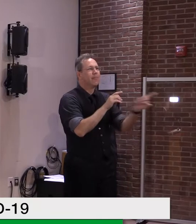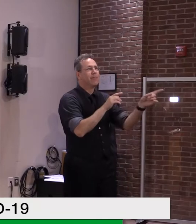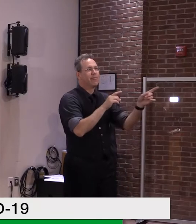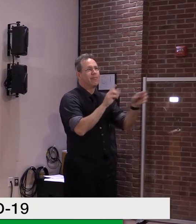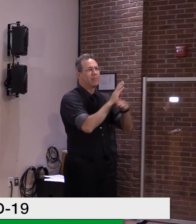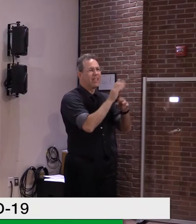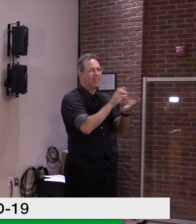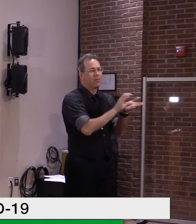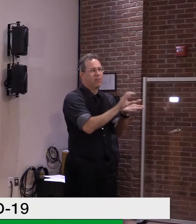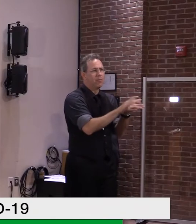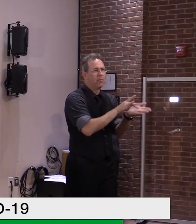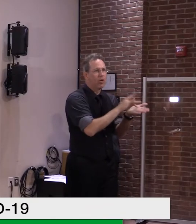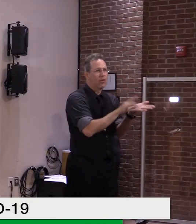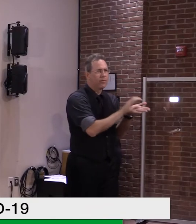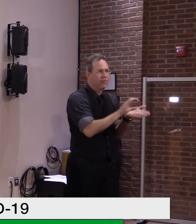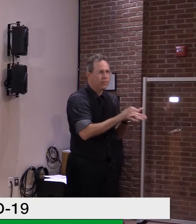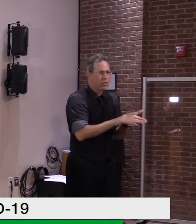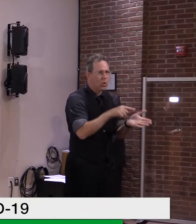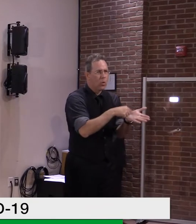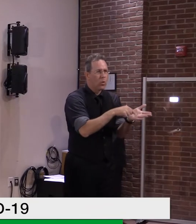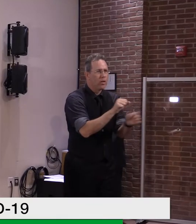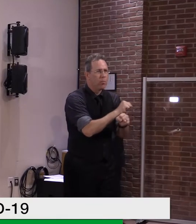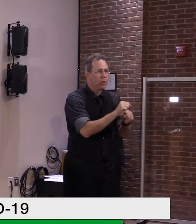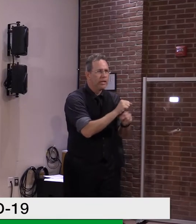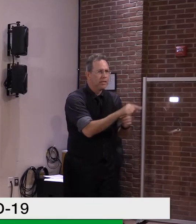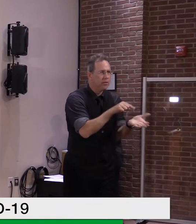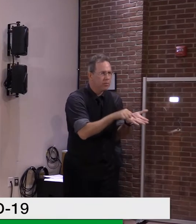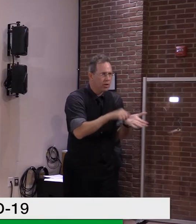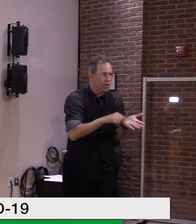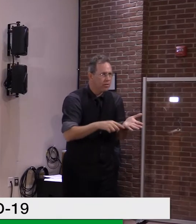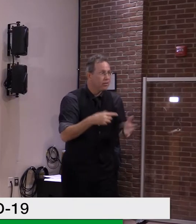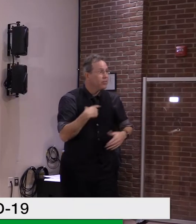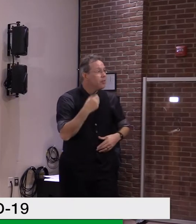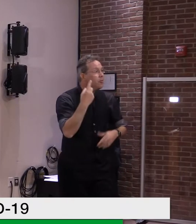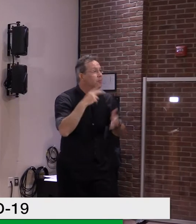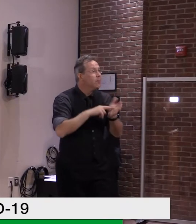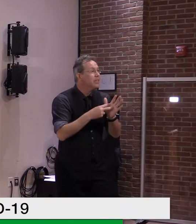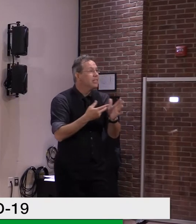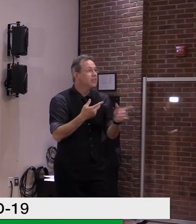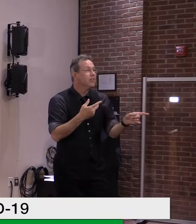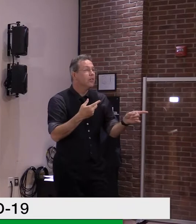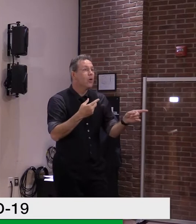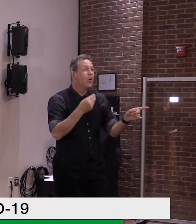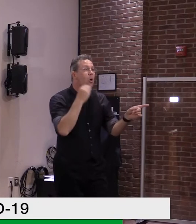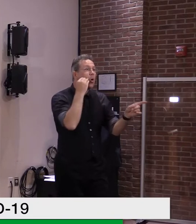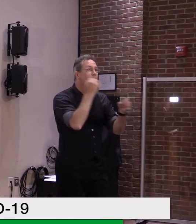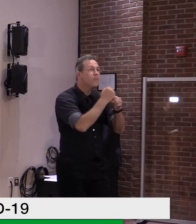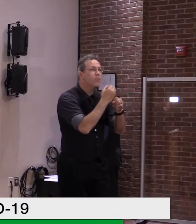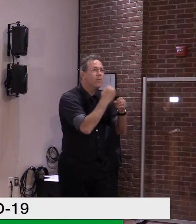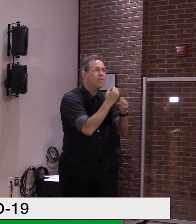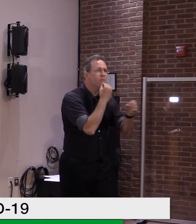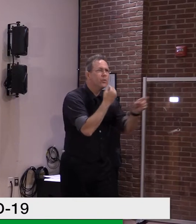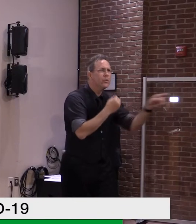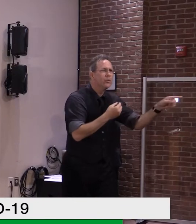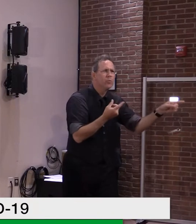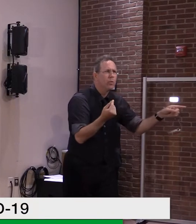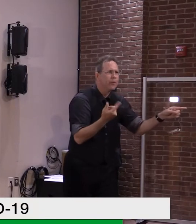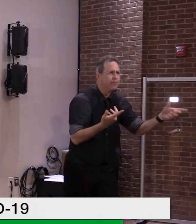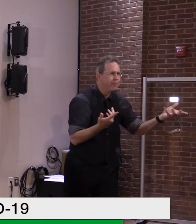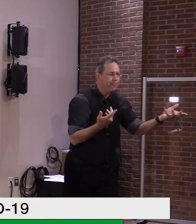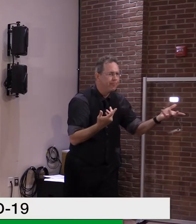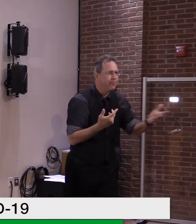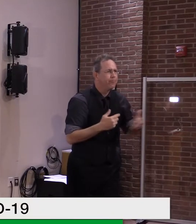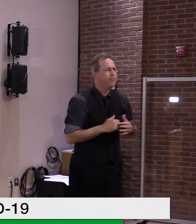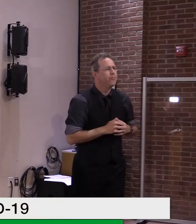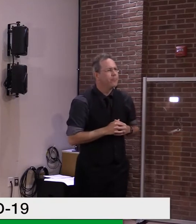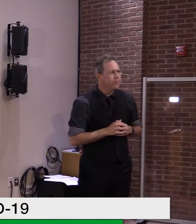the intentions of Flower Foods. Economic Development Commissioner Joan Goldstein has reached out to connect with them as of